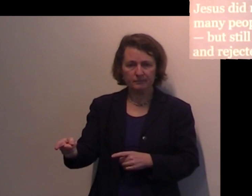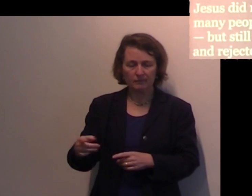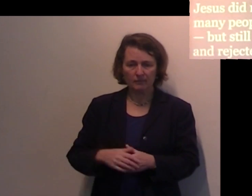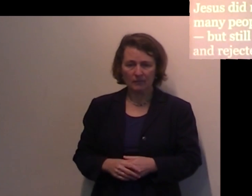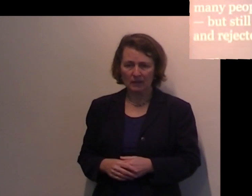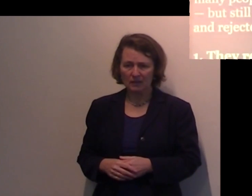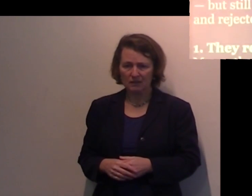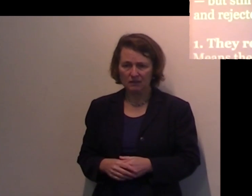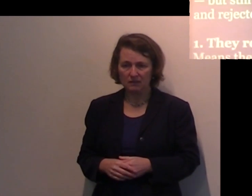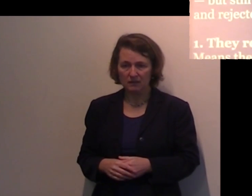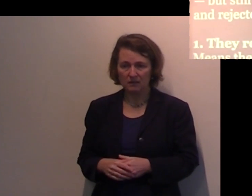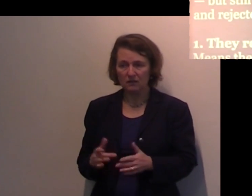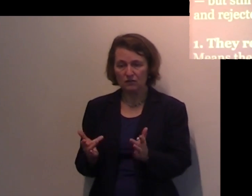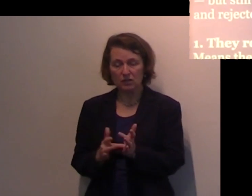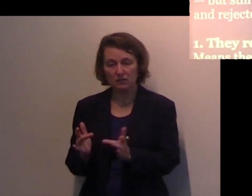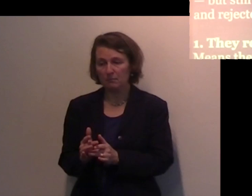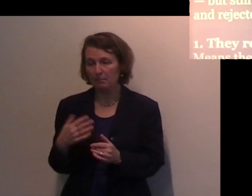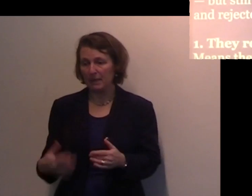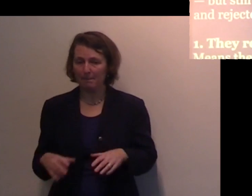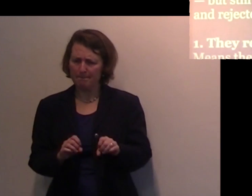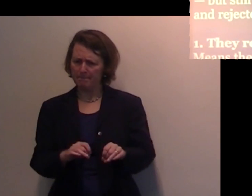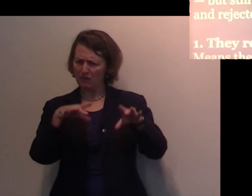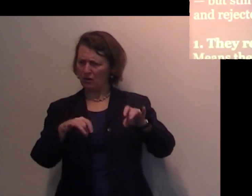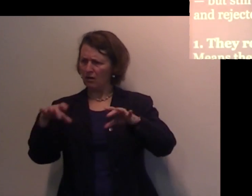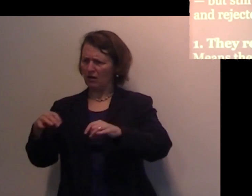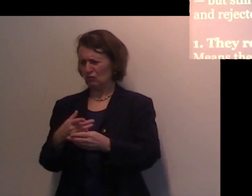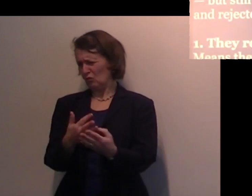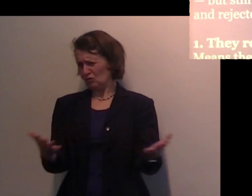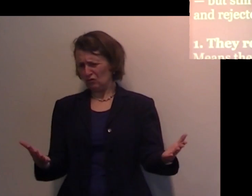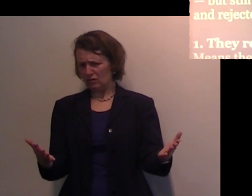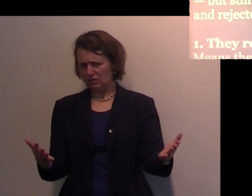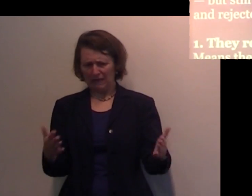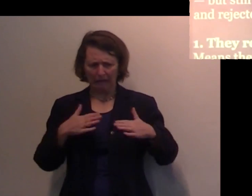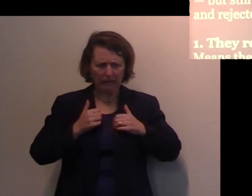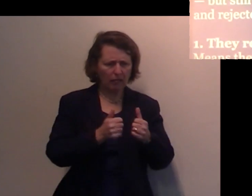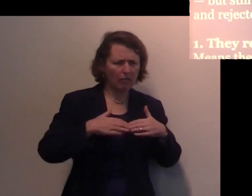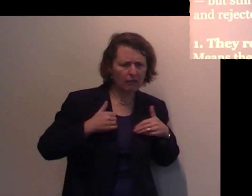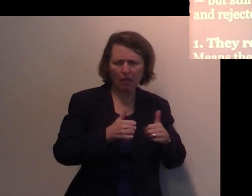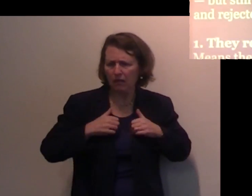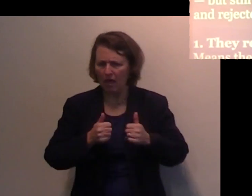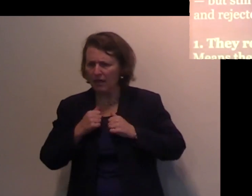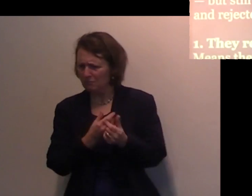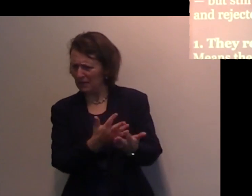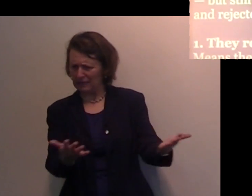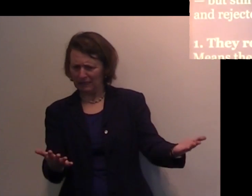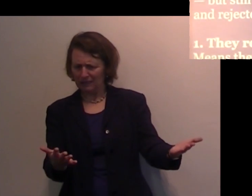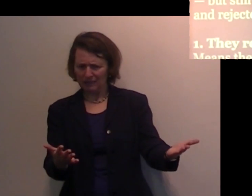Jesus did many miracles. He healed many people and helped many